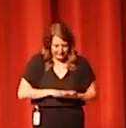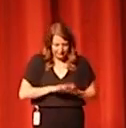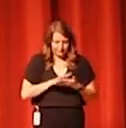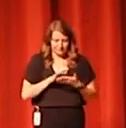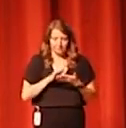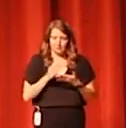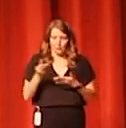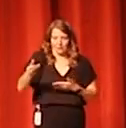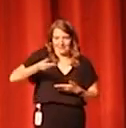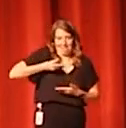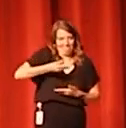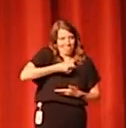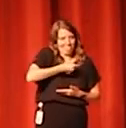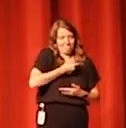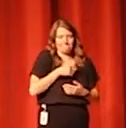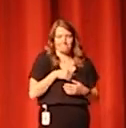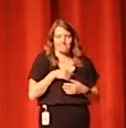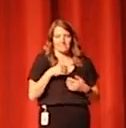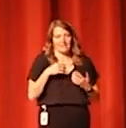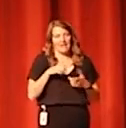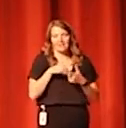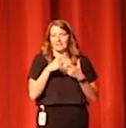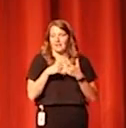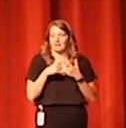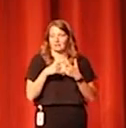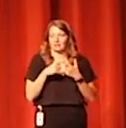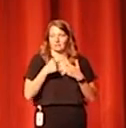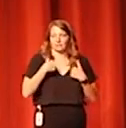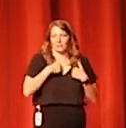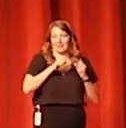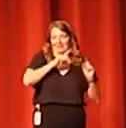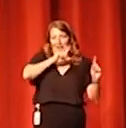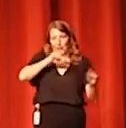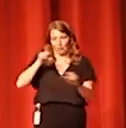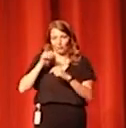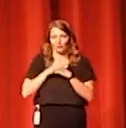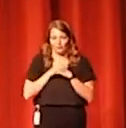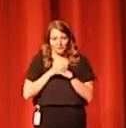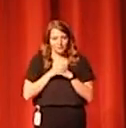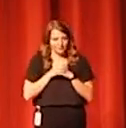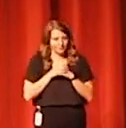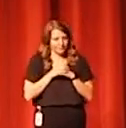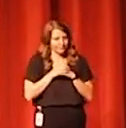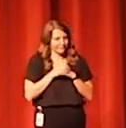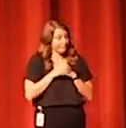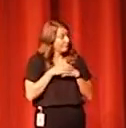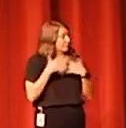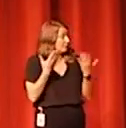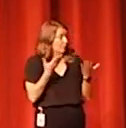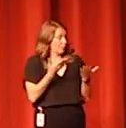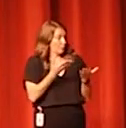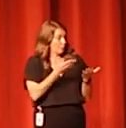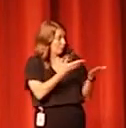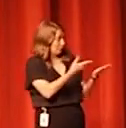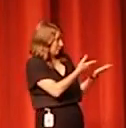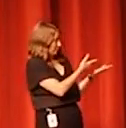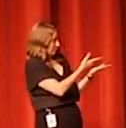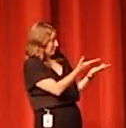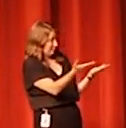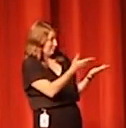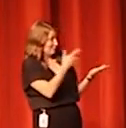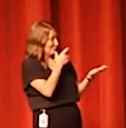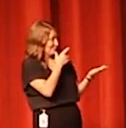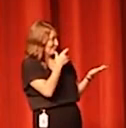our direction as well, and then we'll get into the Q&A. So who wants to go first with